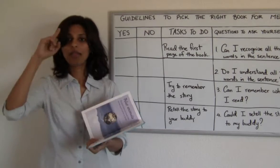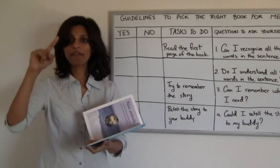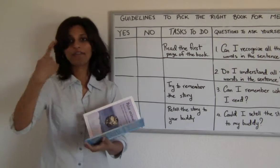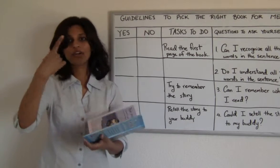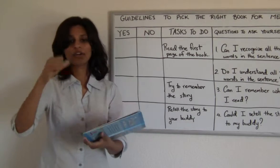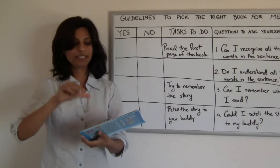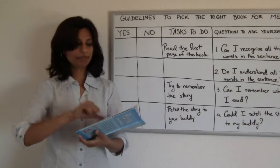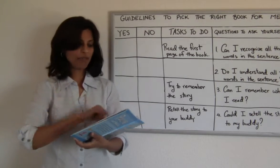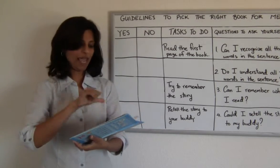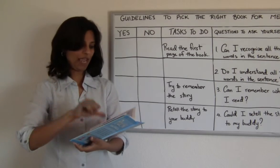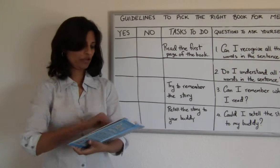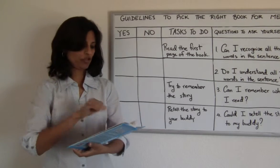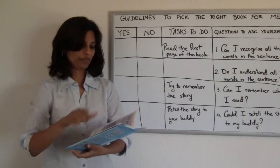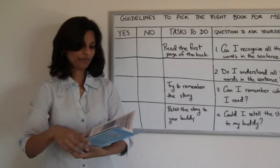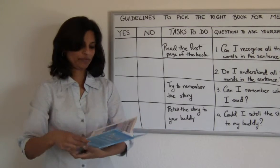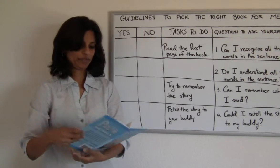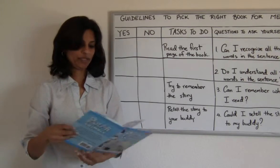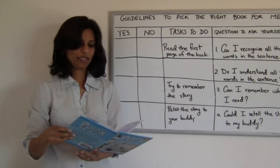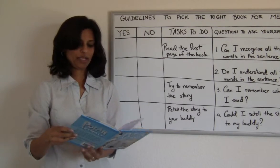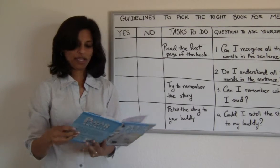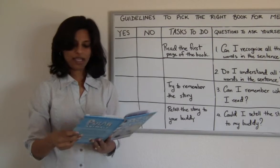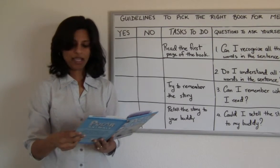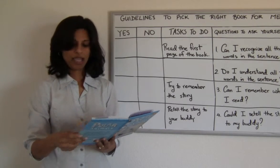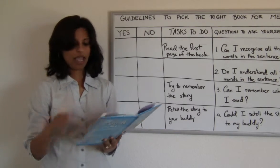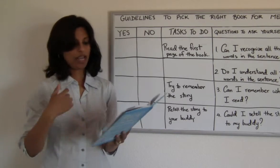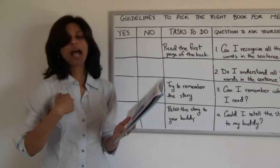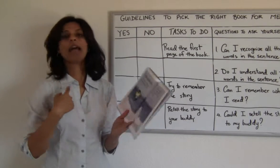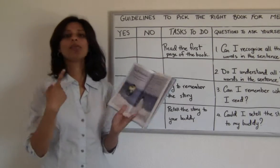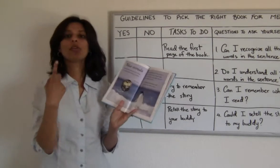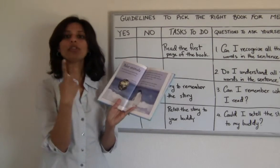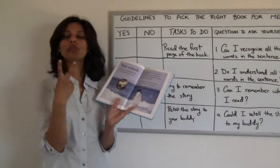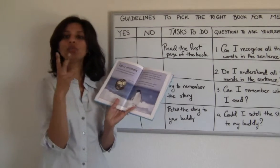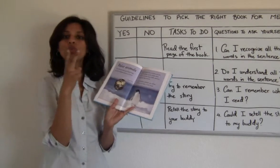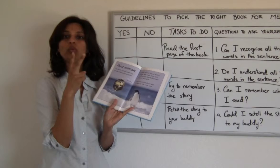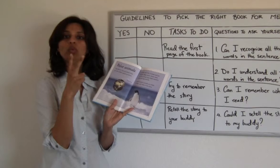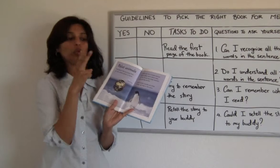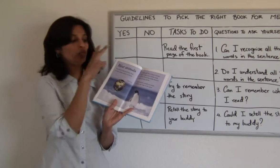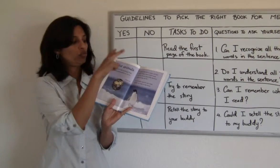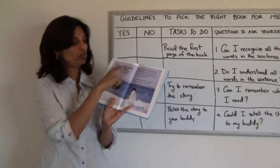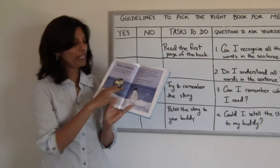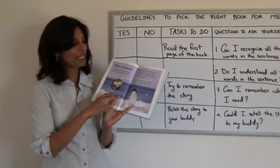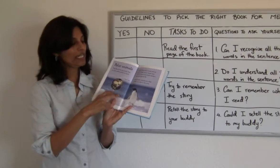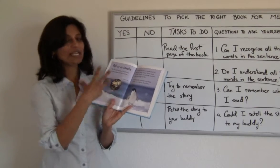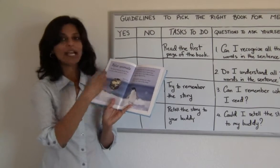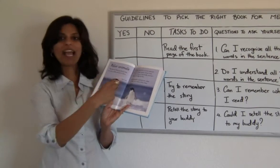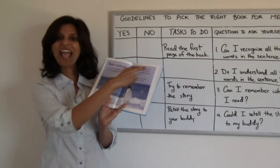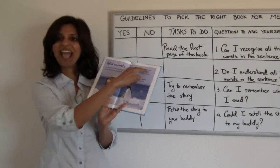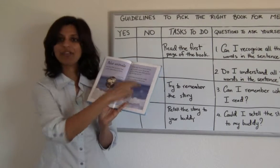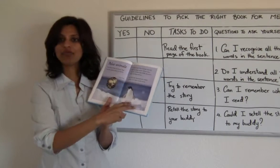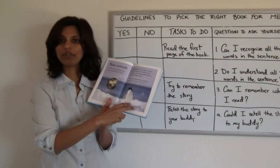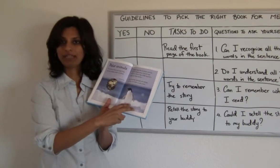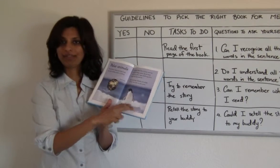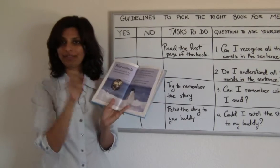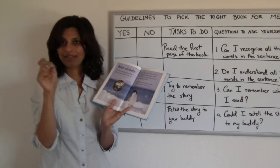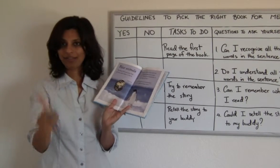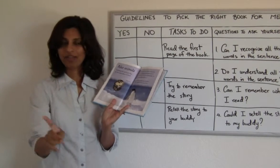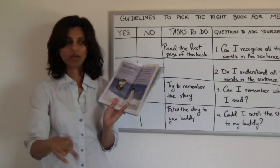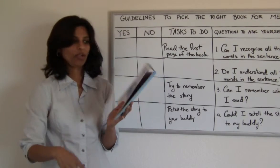the first page. And I'm going to read and read.